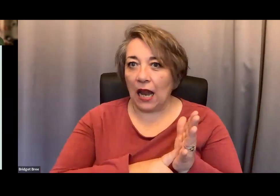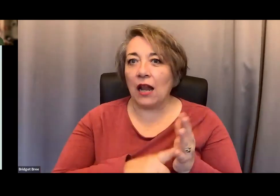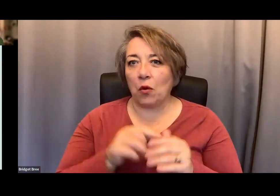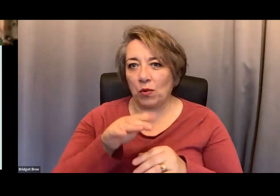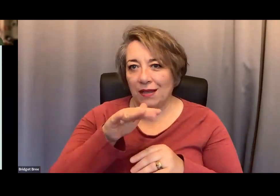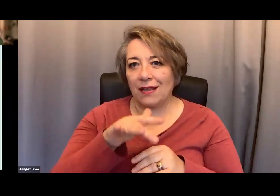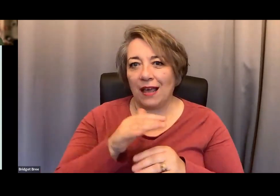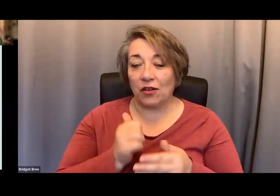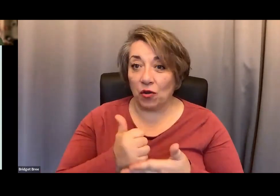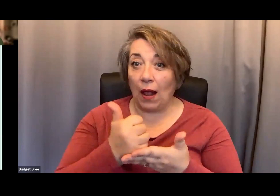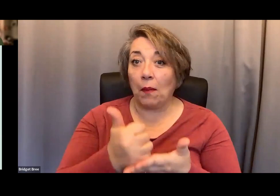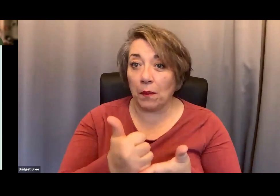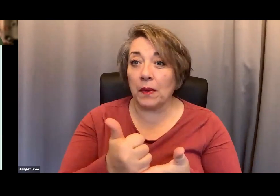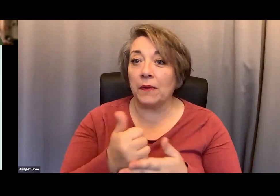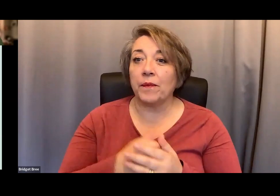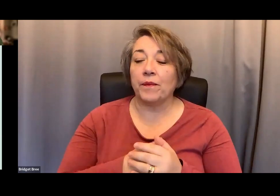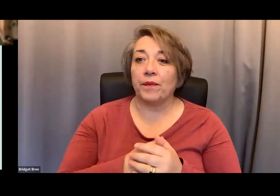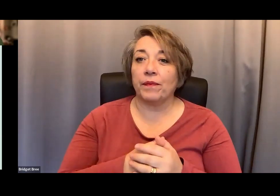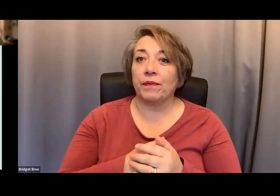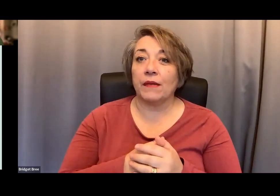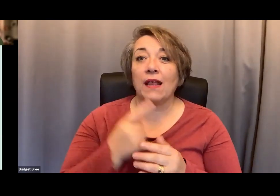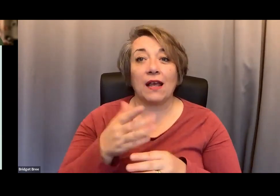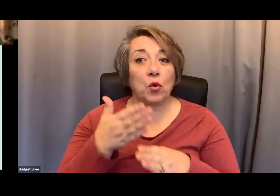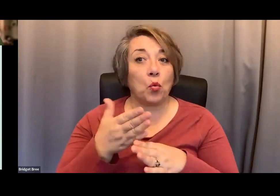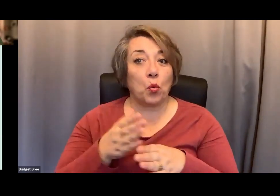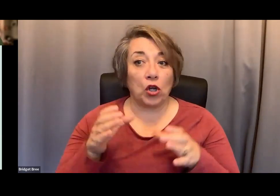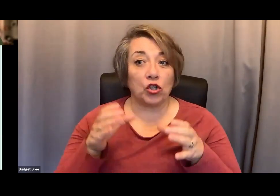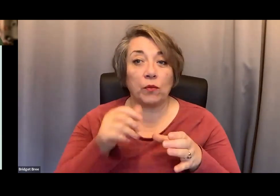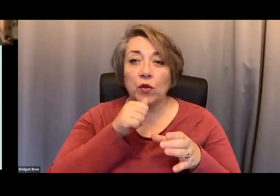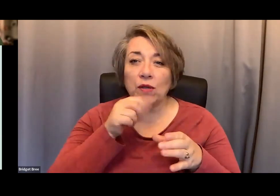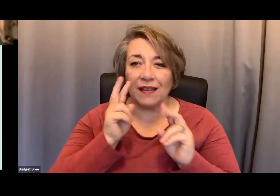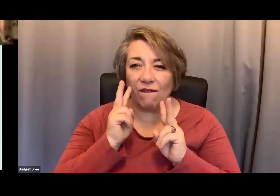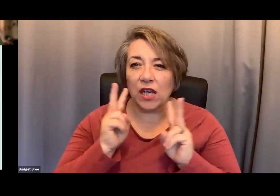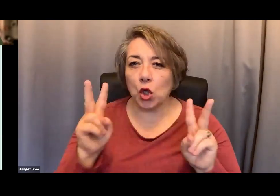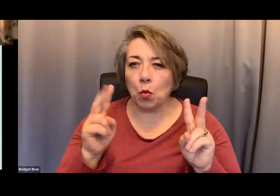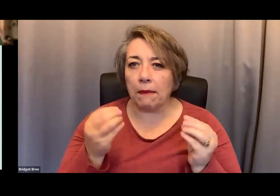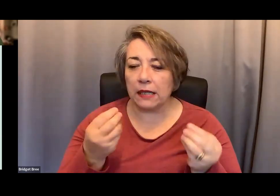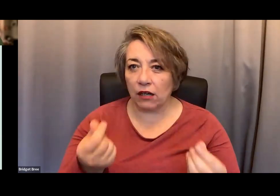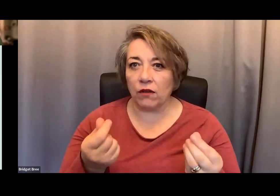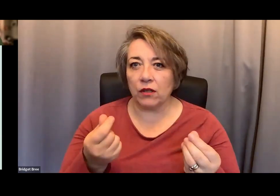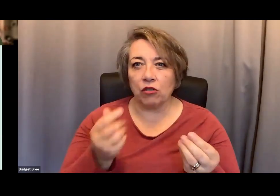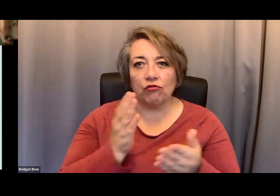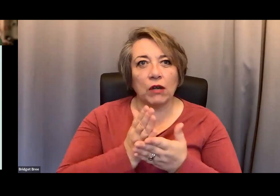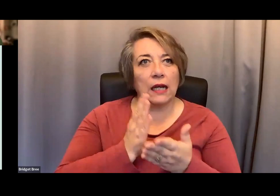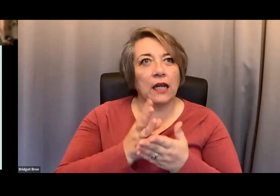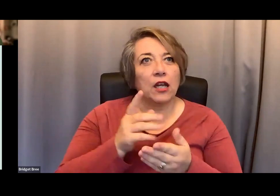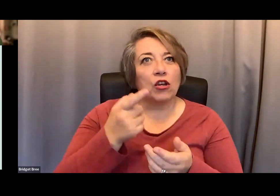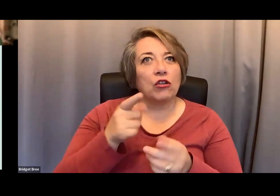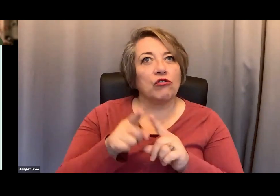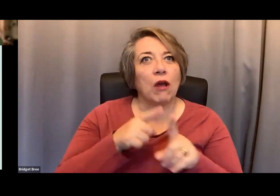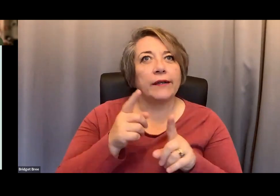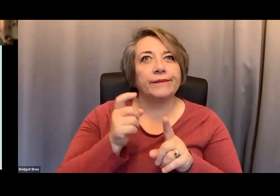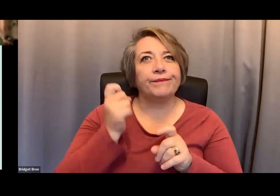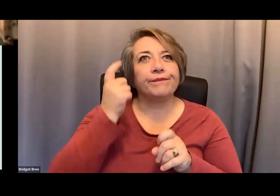well, run a workshop using these visuals to really start to try and understand what it might look like to hold